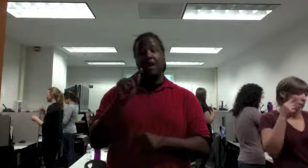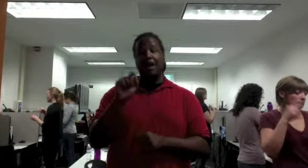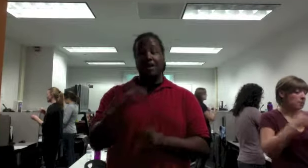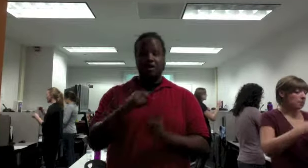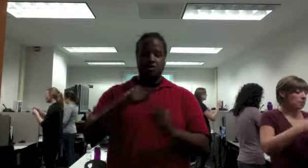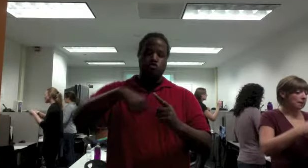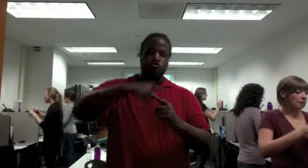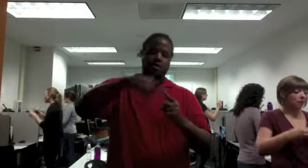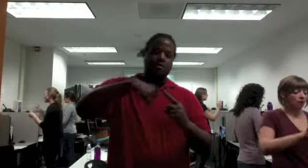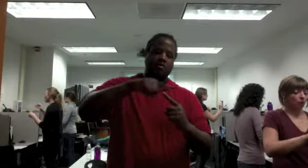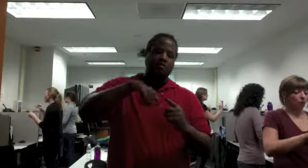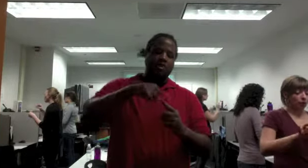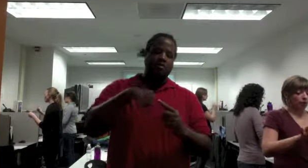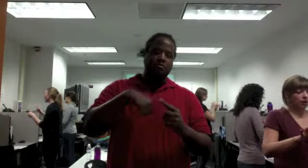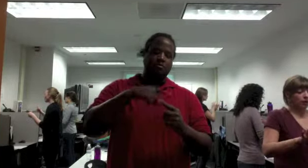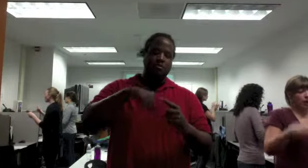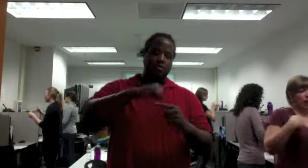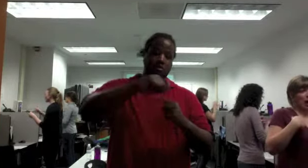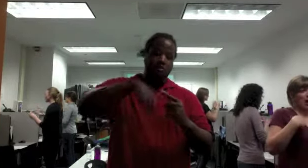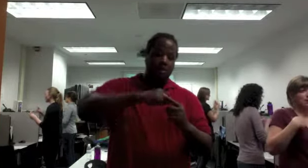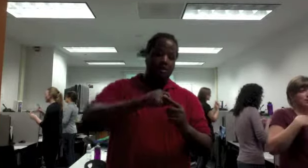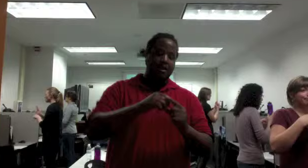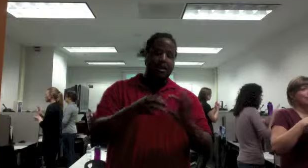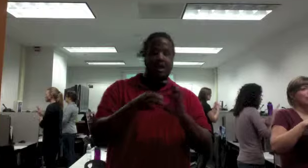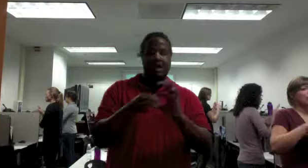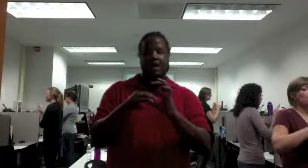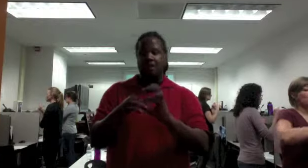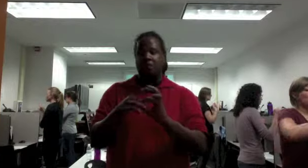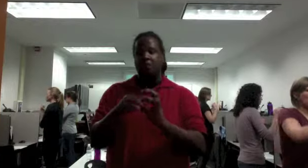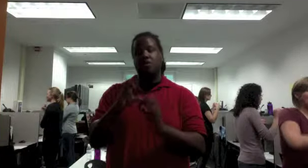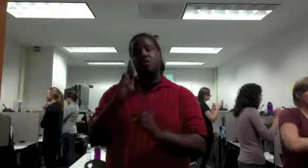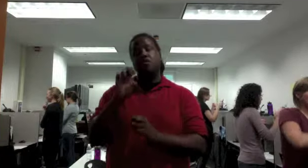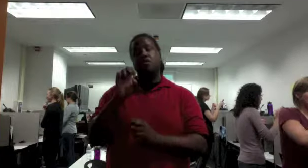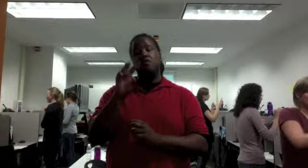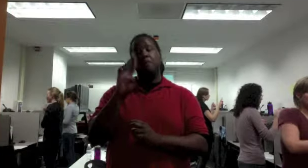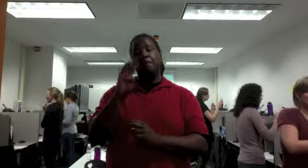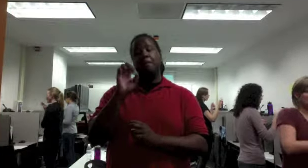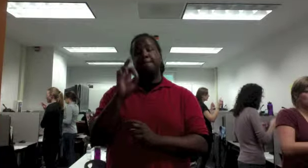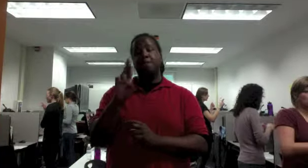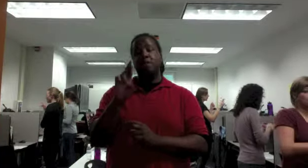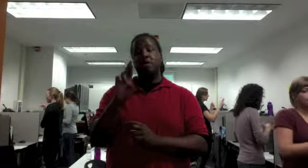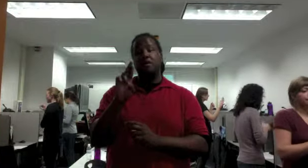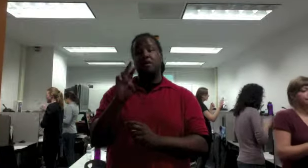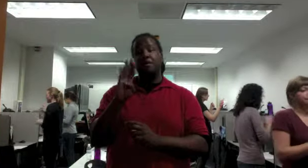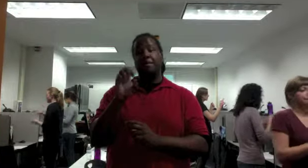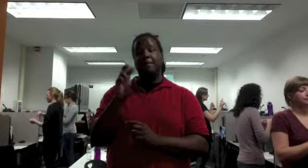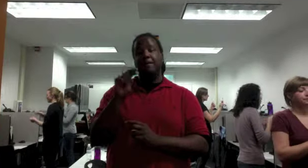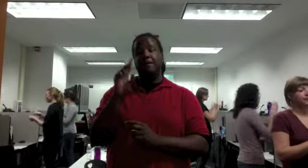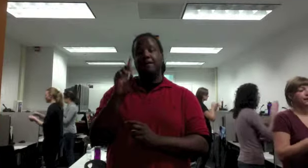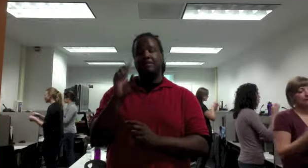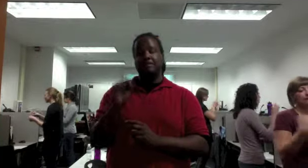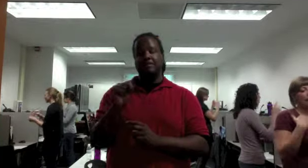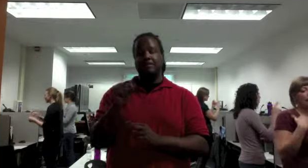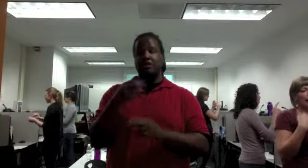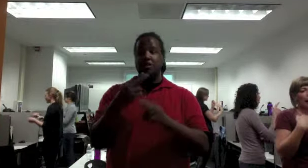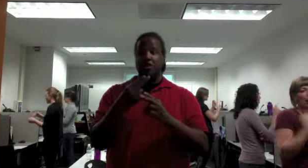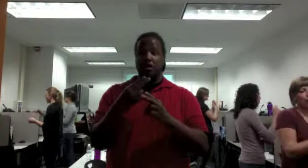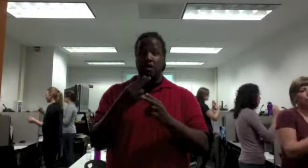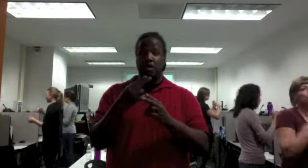one part of the thermometer, I took a bunch of this filter wool, or cotton basically, and wrapped it around there, and then connected it with some rubber bands.